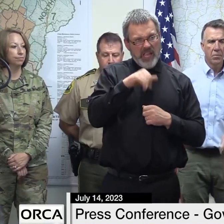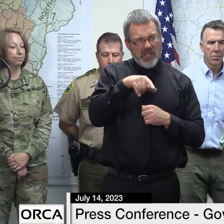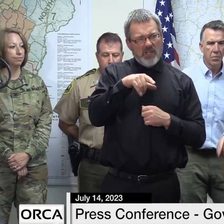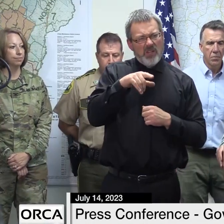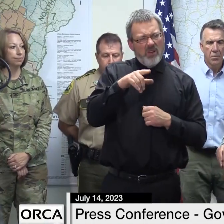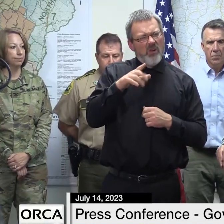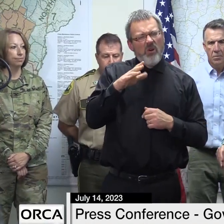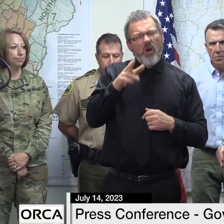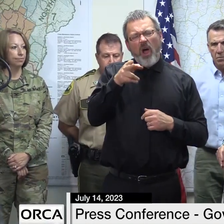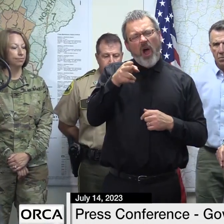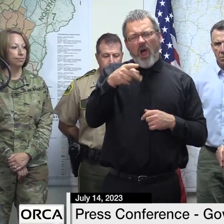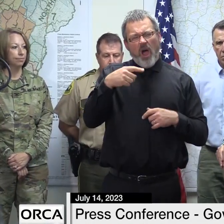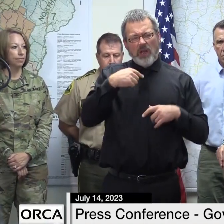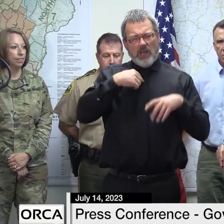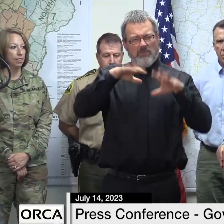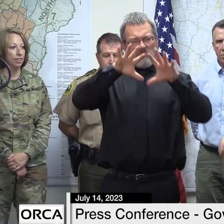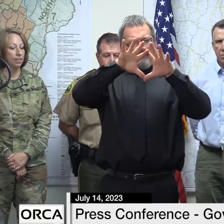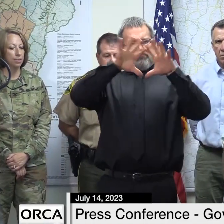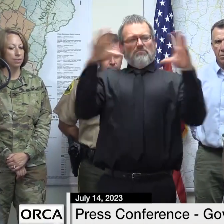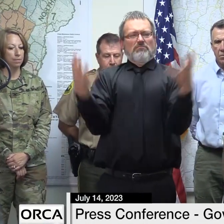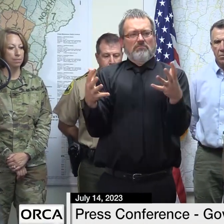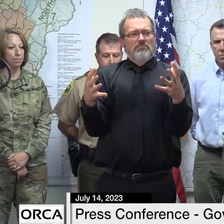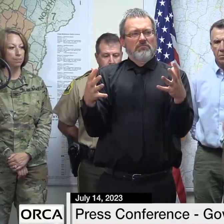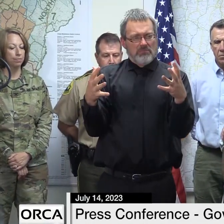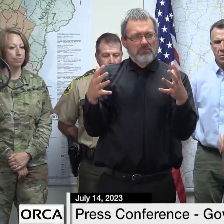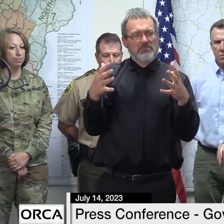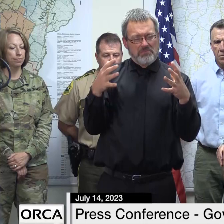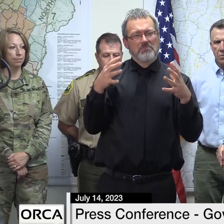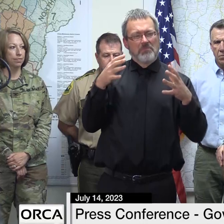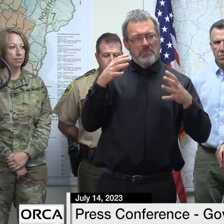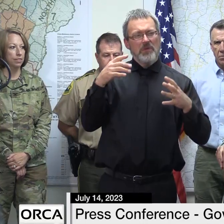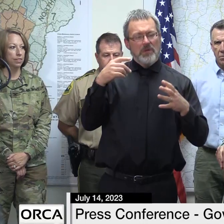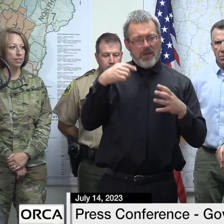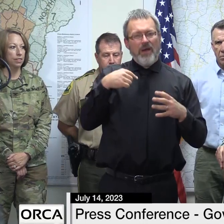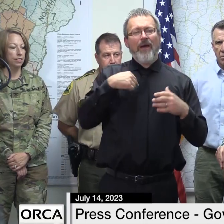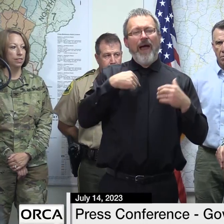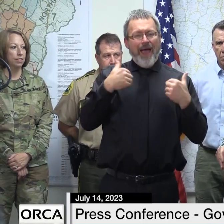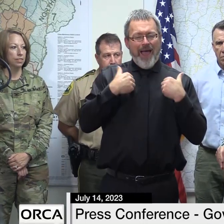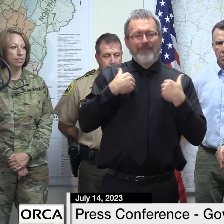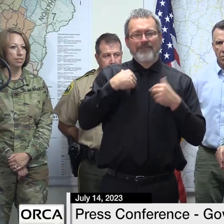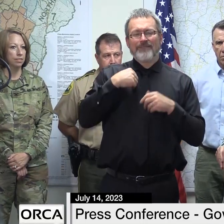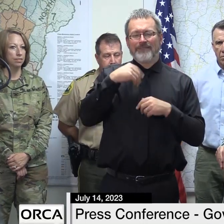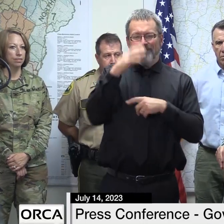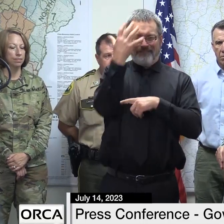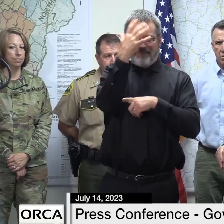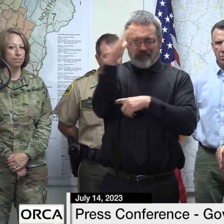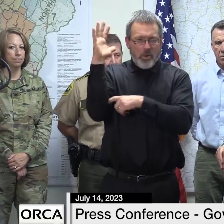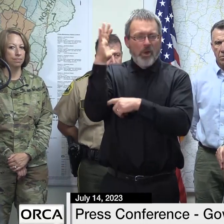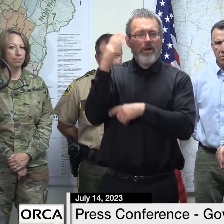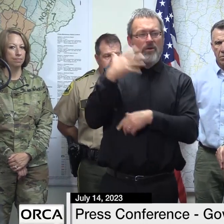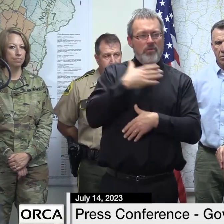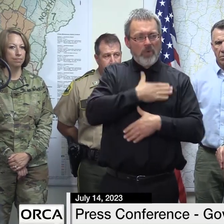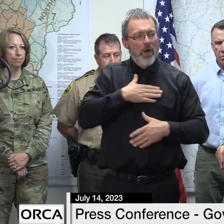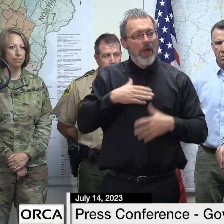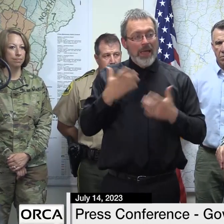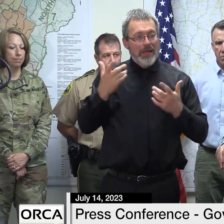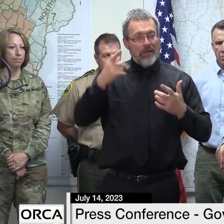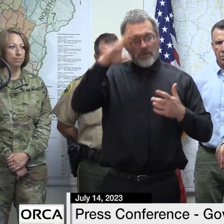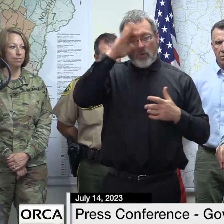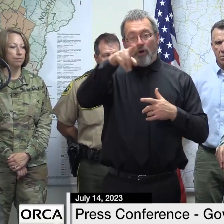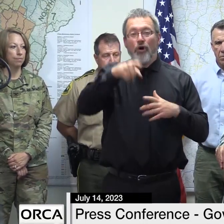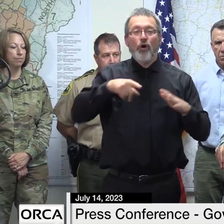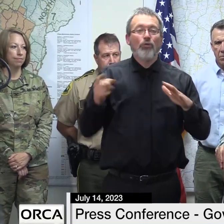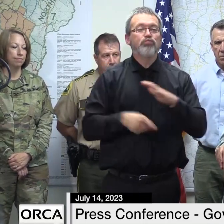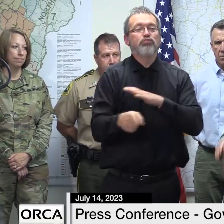I'm working with Forest Parks and Recreation as well, because our loggers, it's been so wet, they have not been able to get into the woods to cut trees,